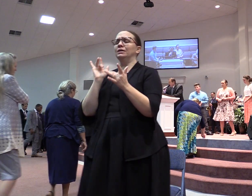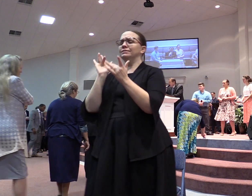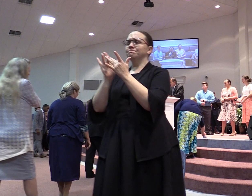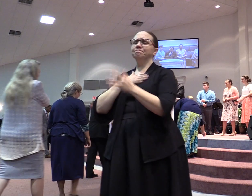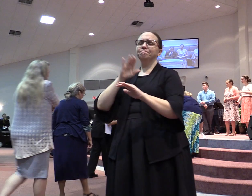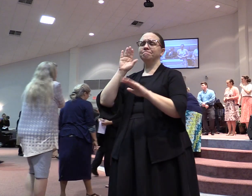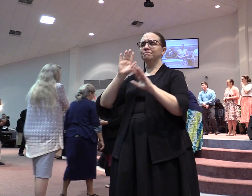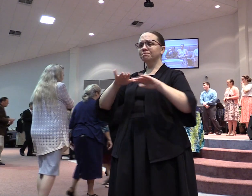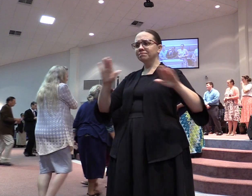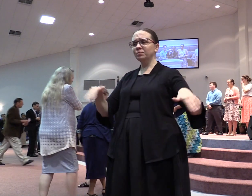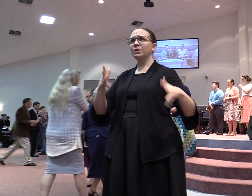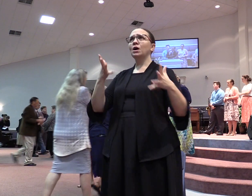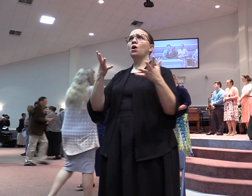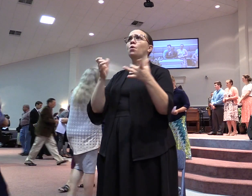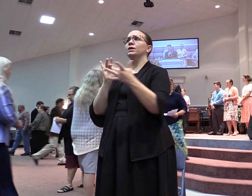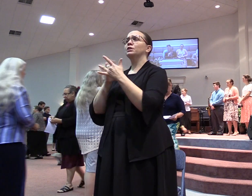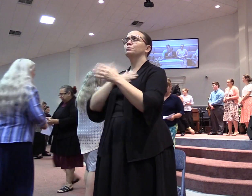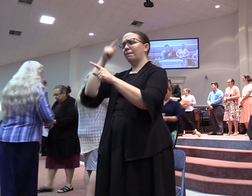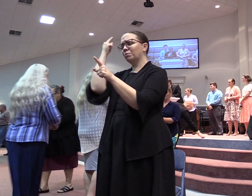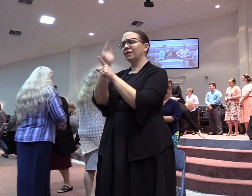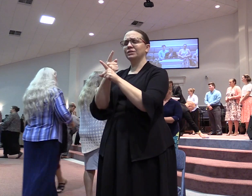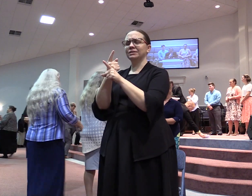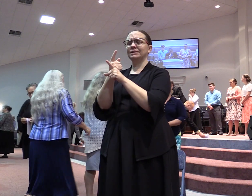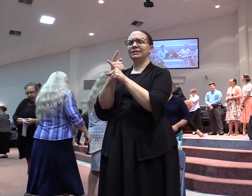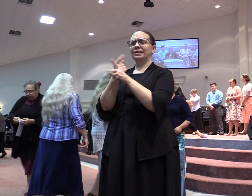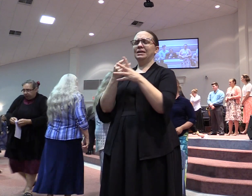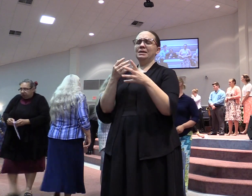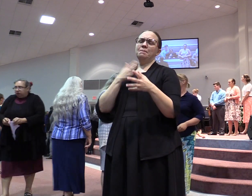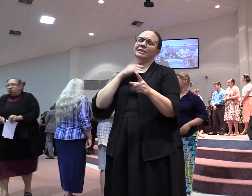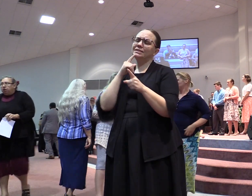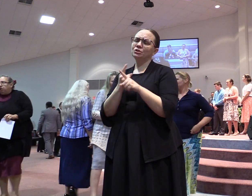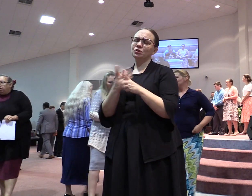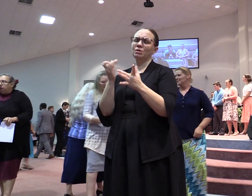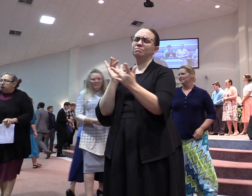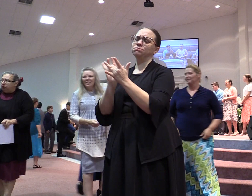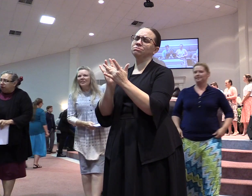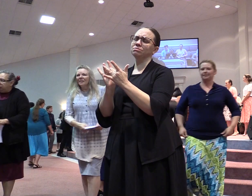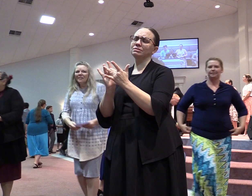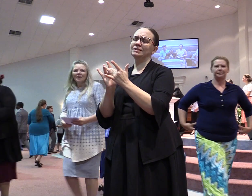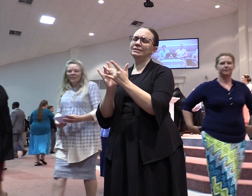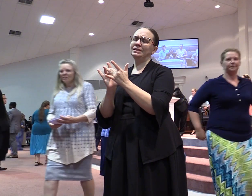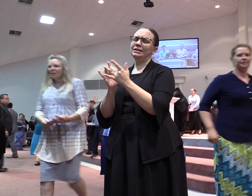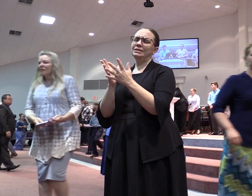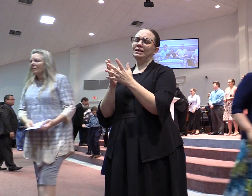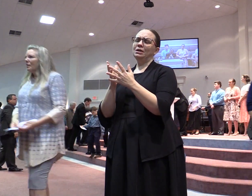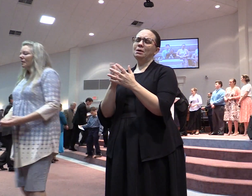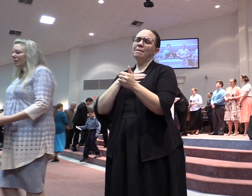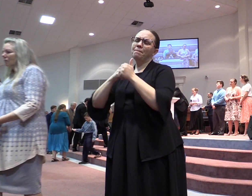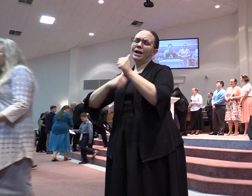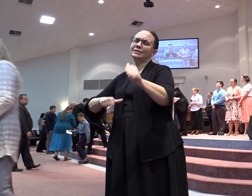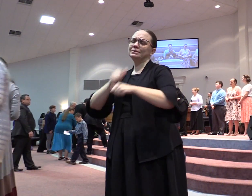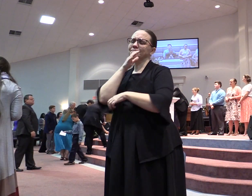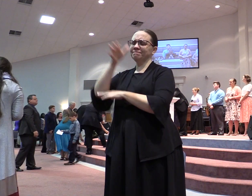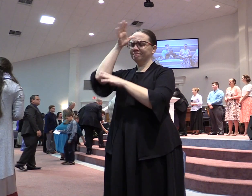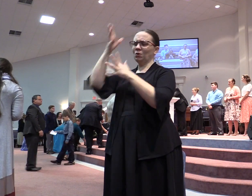kids. I want to reach my brothers. I want to reach my sisters. I want to reach my backslidden mom